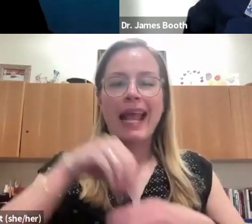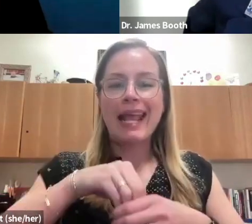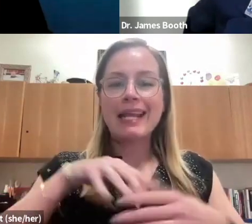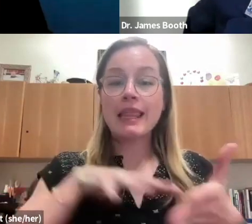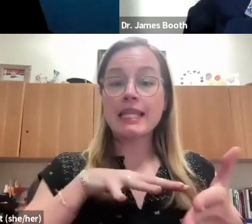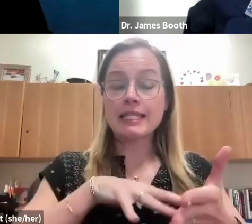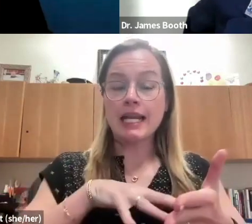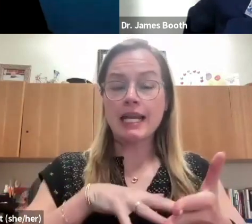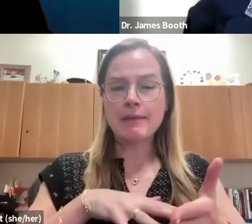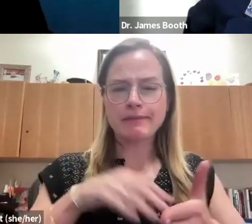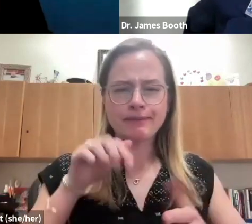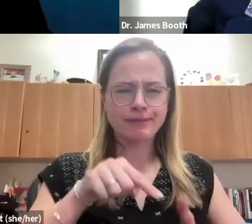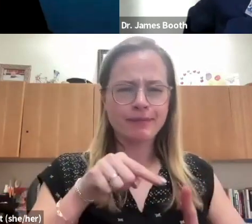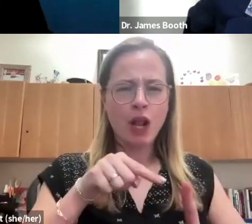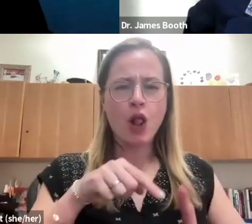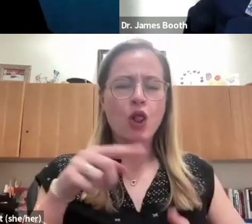This question asks,